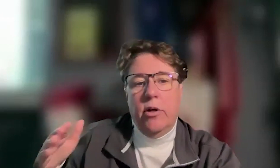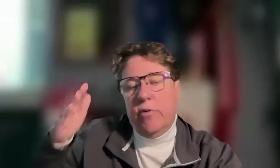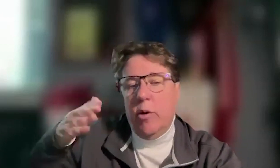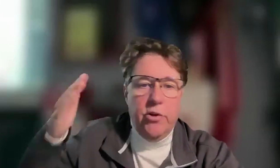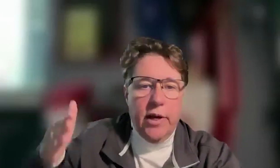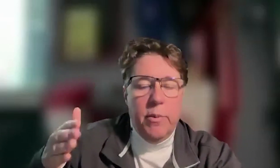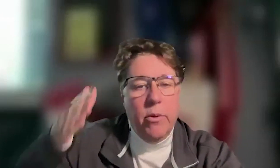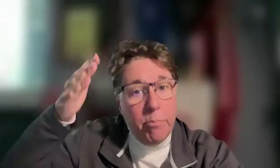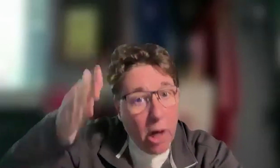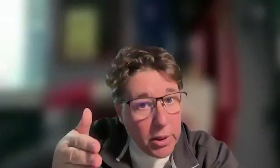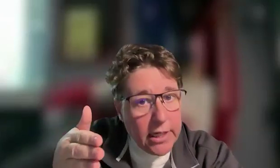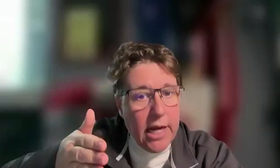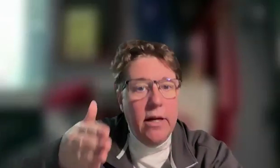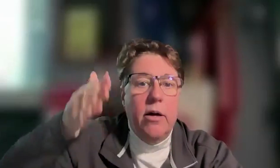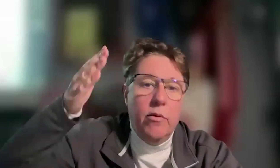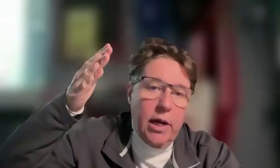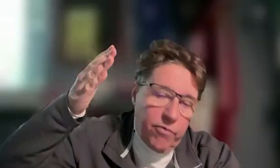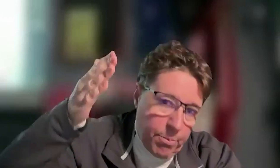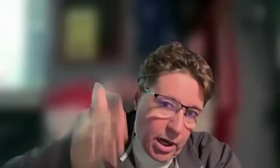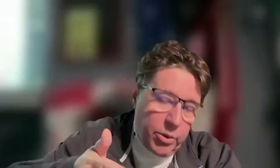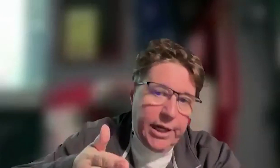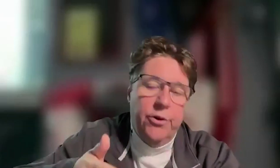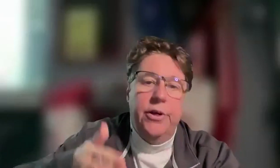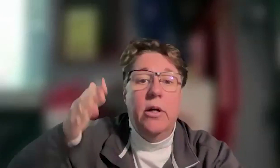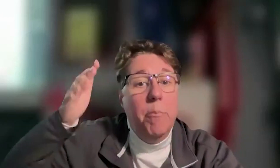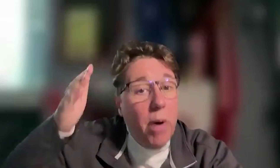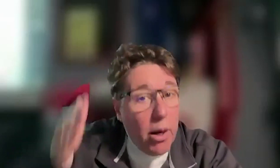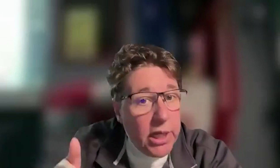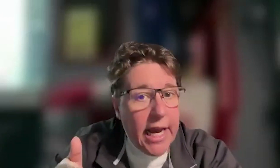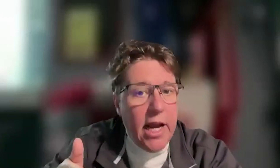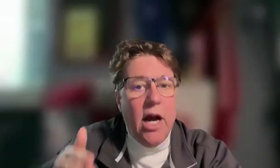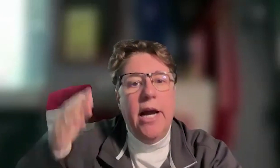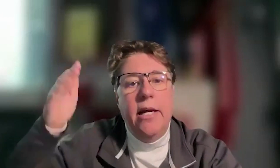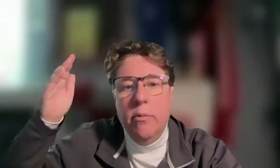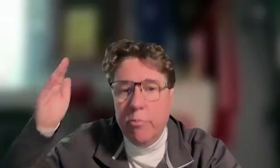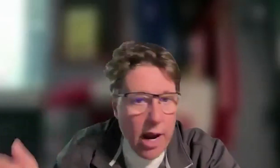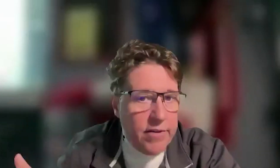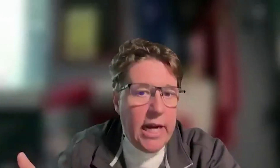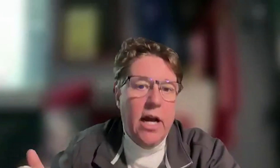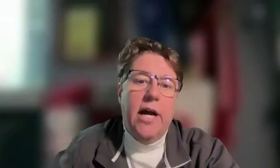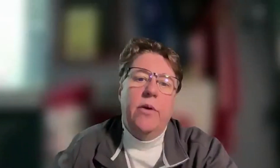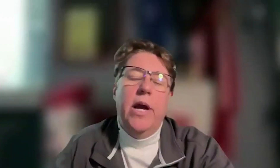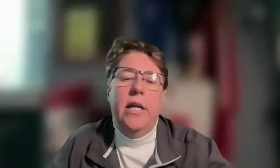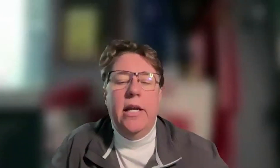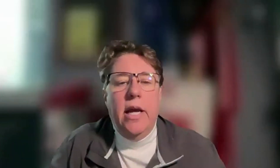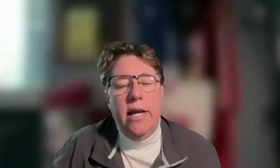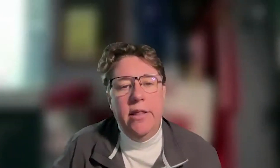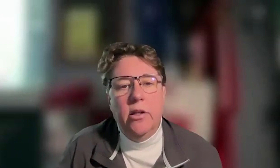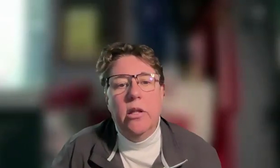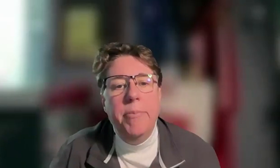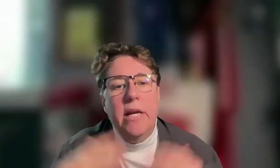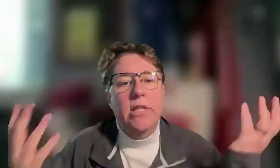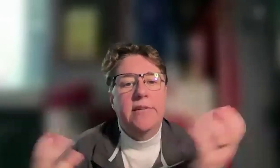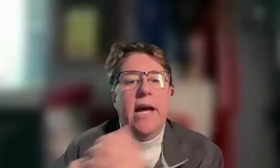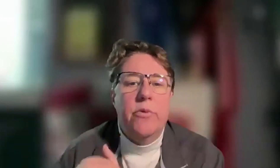down the path of, are we talking about public data for a public good, public AI, private AI, right? And I